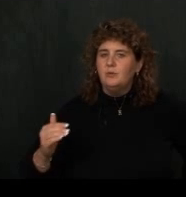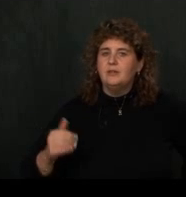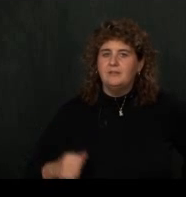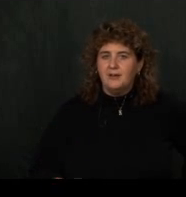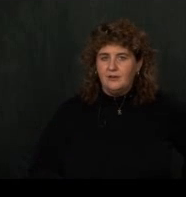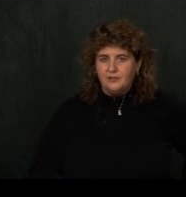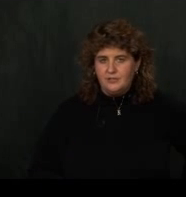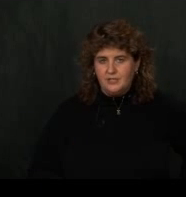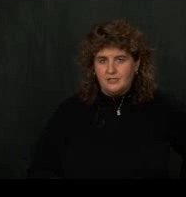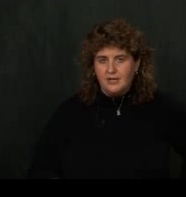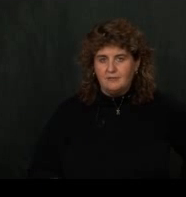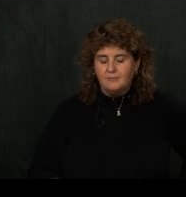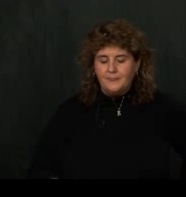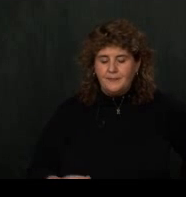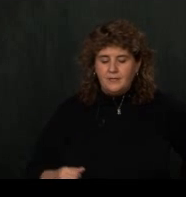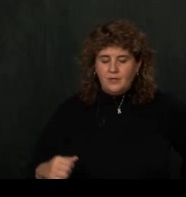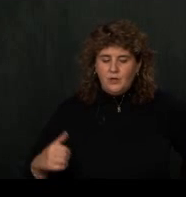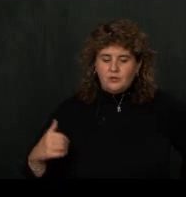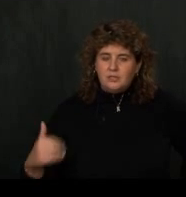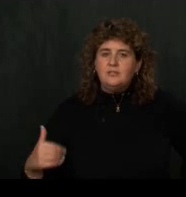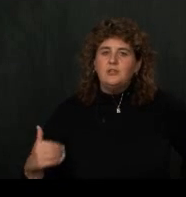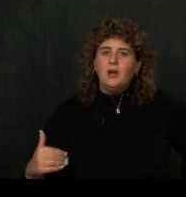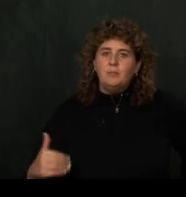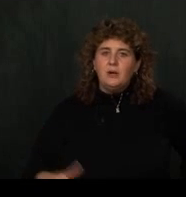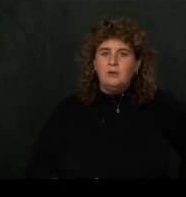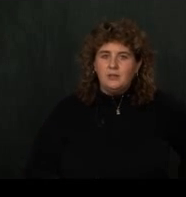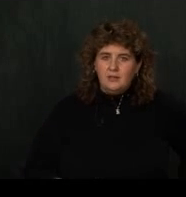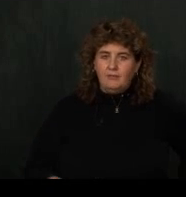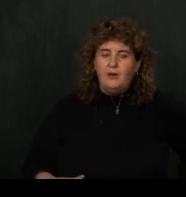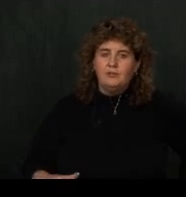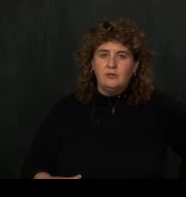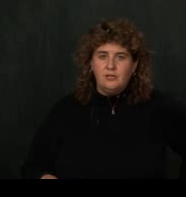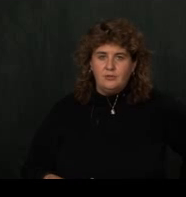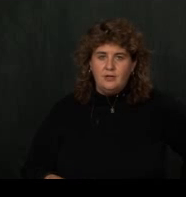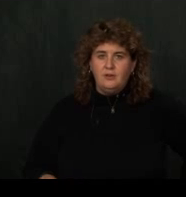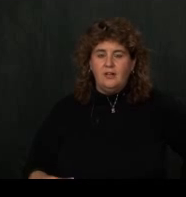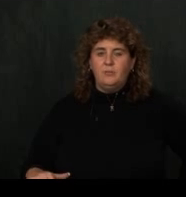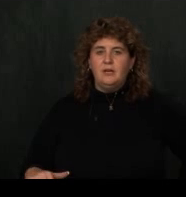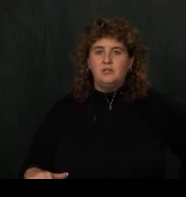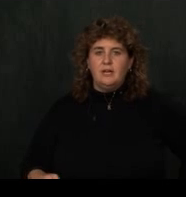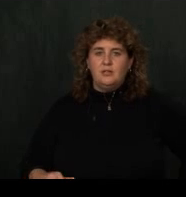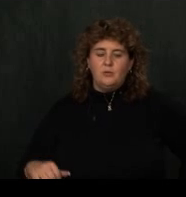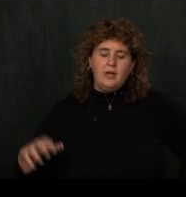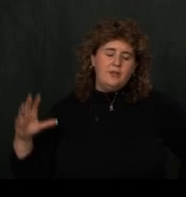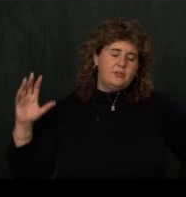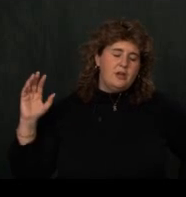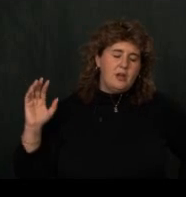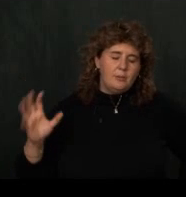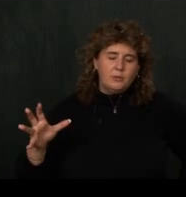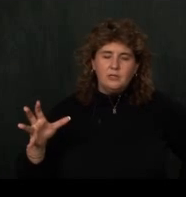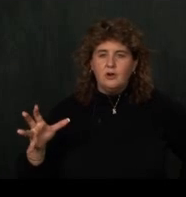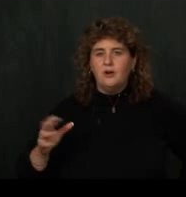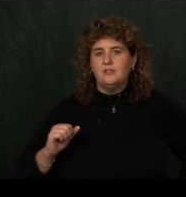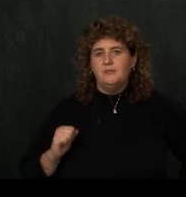what they found in the CSF. So let's talk about what the differential is for neonatal meningitis. What is the number one cause of